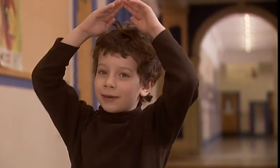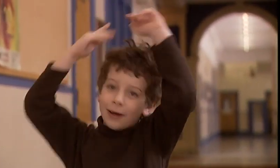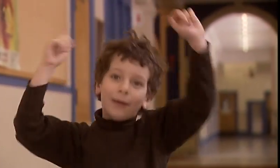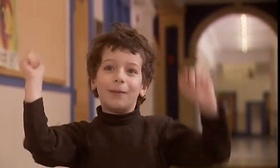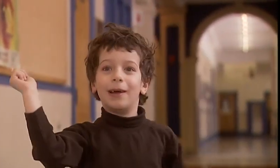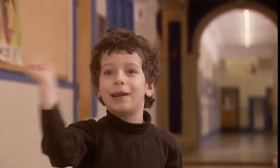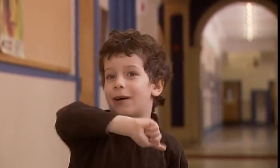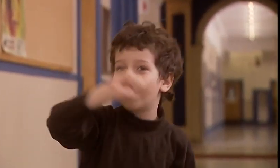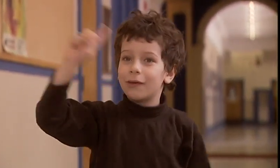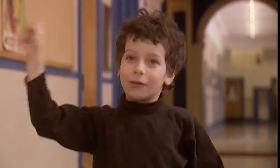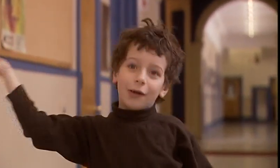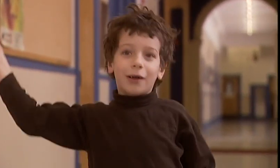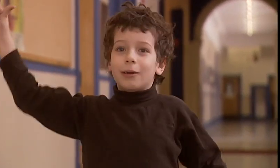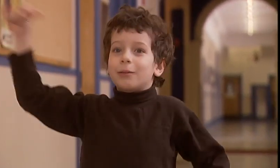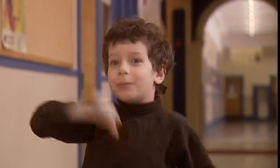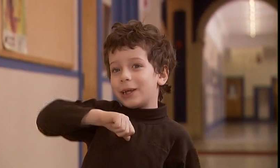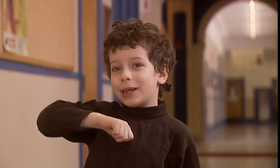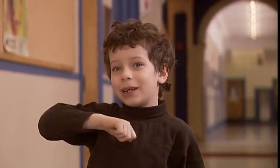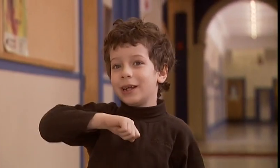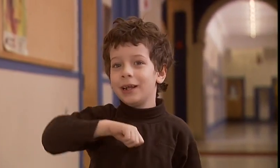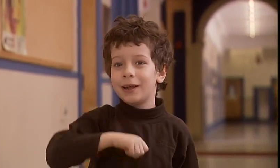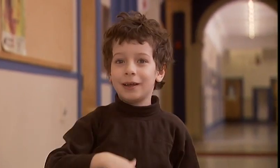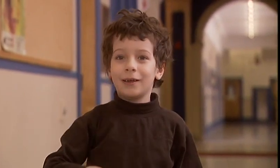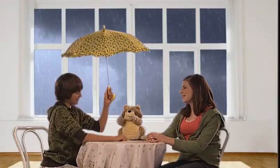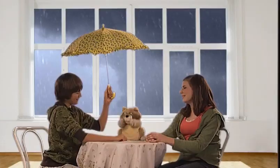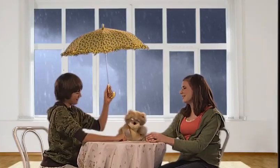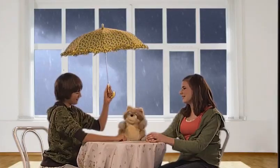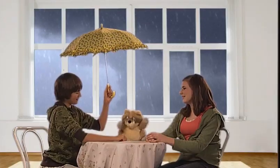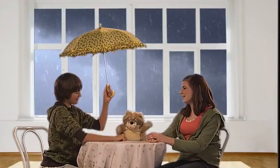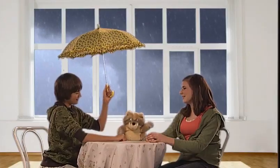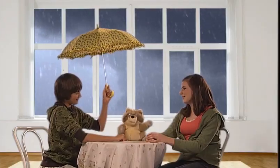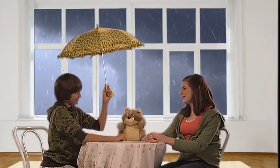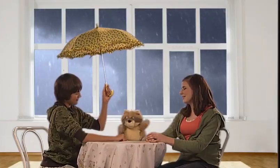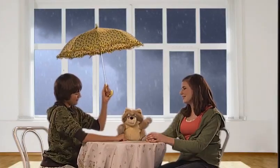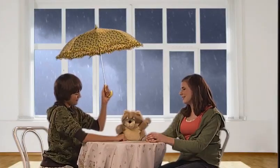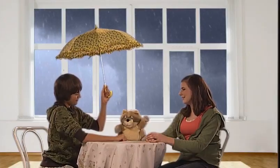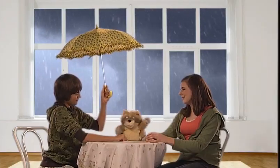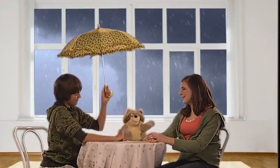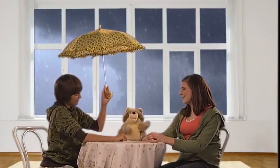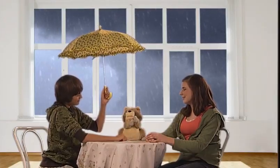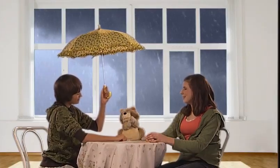housetops, but not on me.